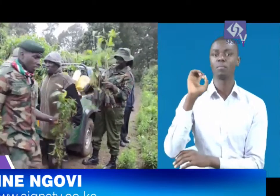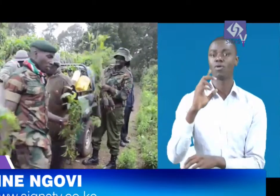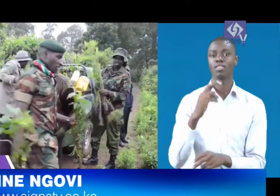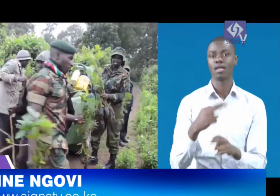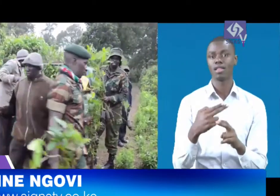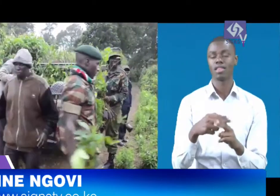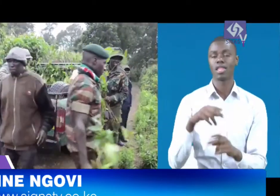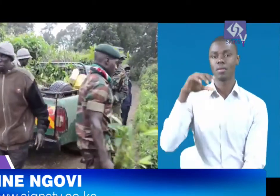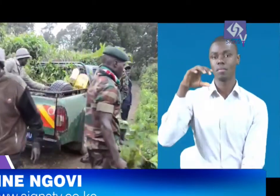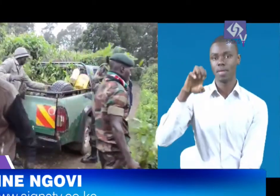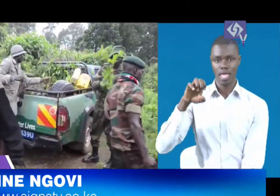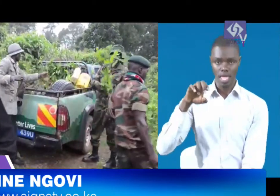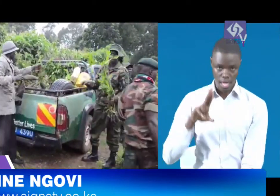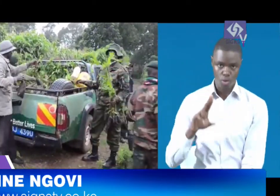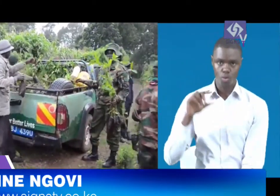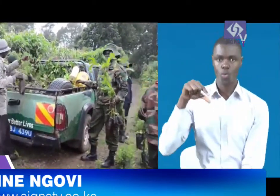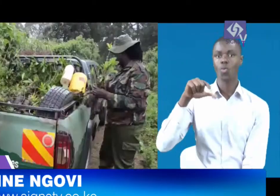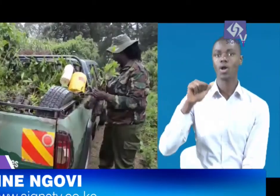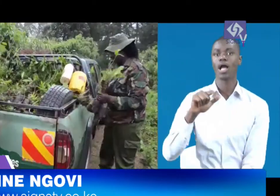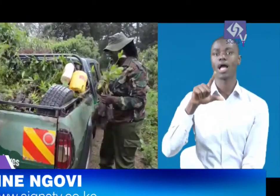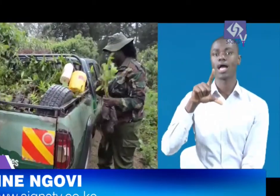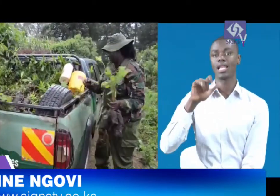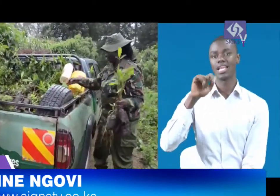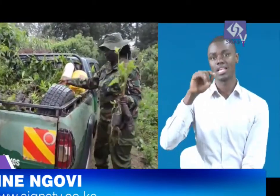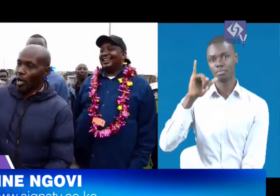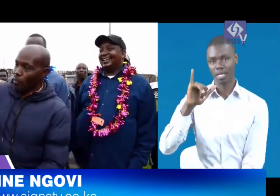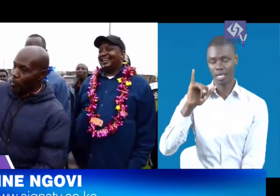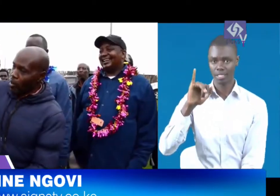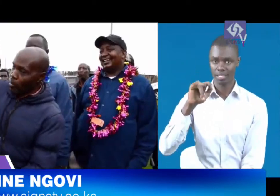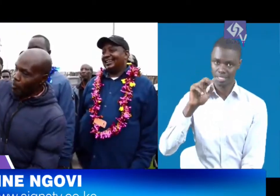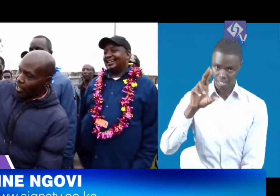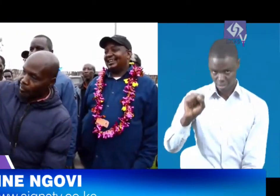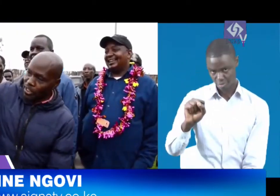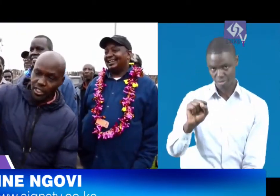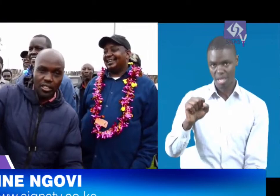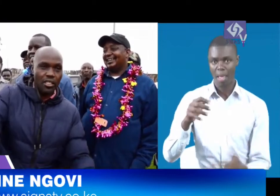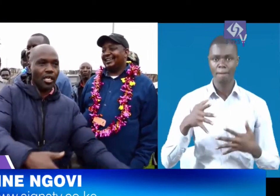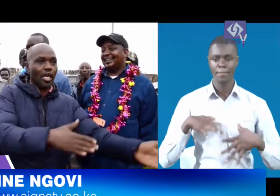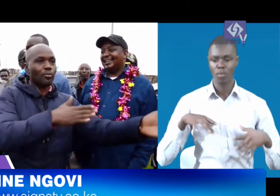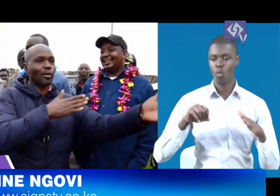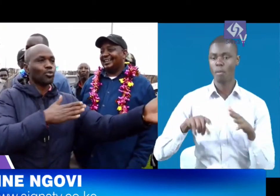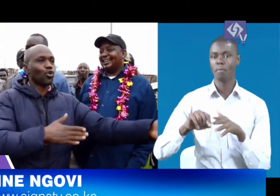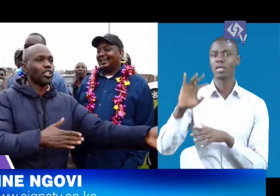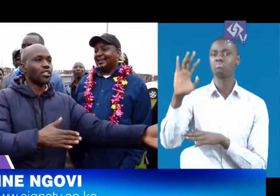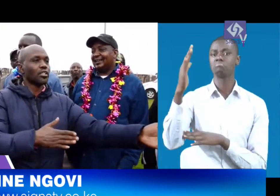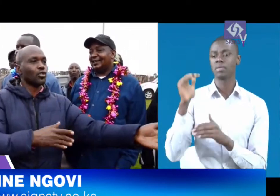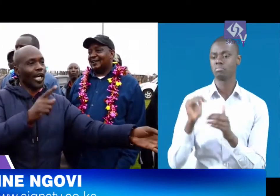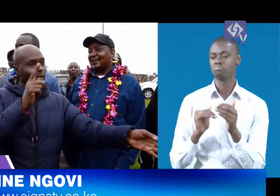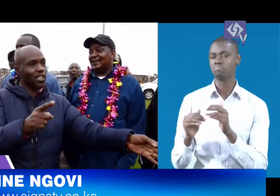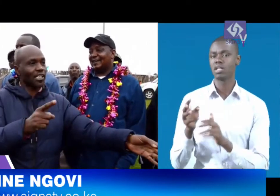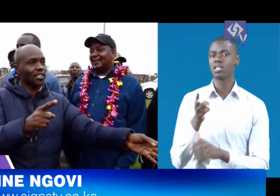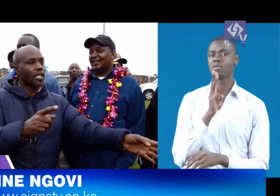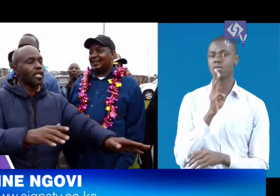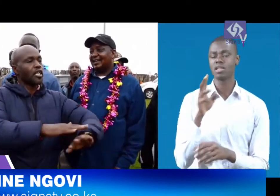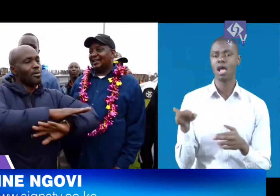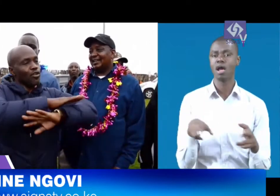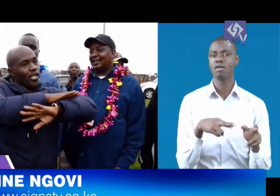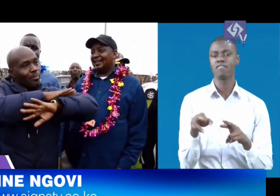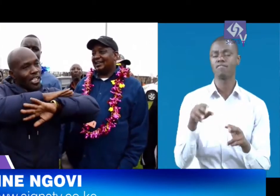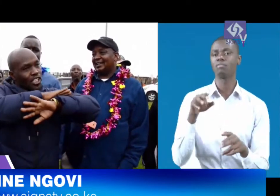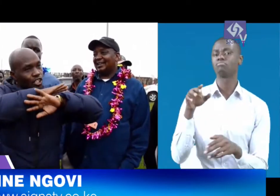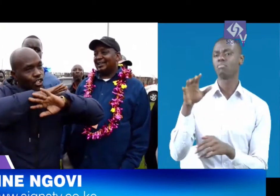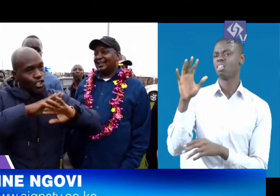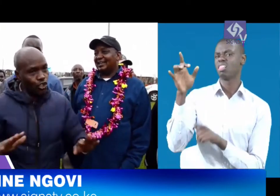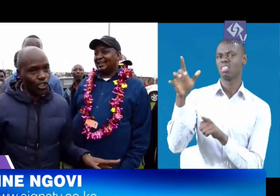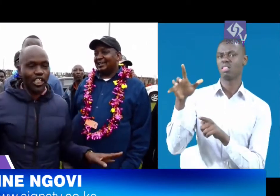inaitwa eucalyptus. Bulukam. Watu ambao wamepanda miti karibu na mtoni, eucalyptus